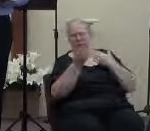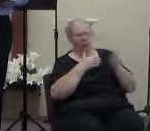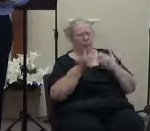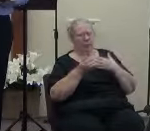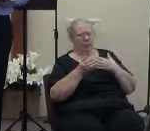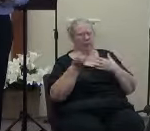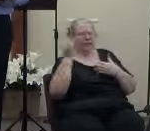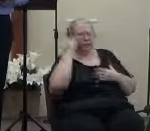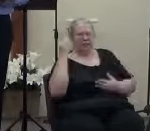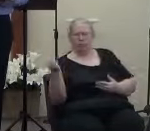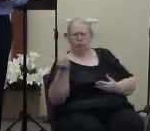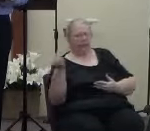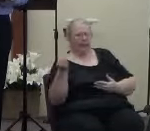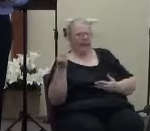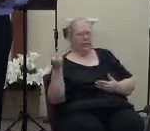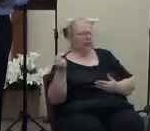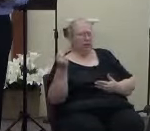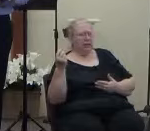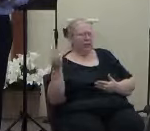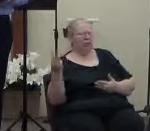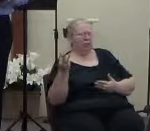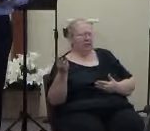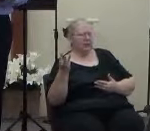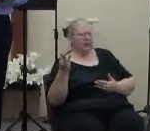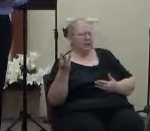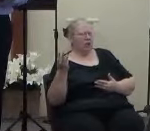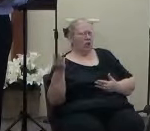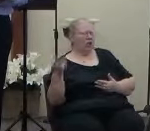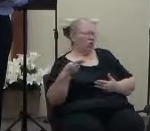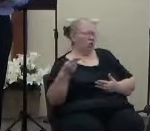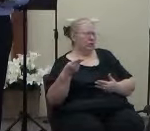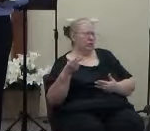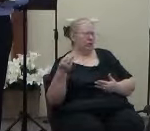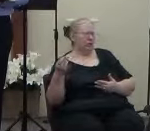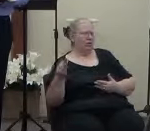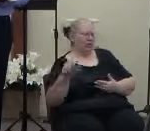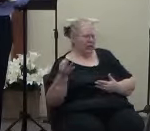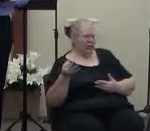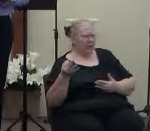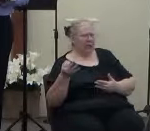can be Sunday. And in all actuality, it needs to be every day.